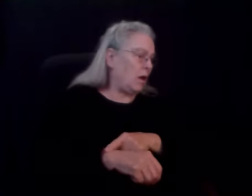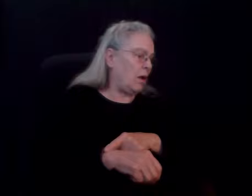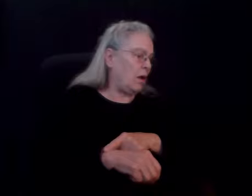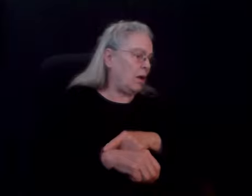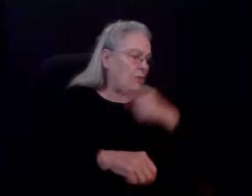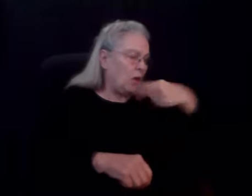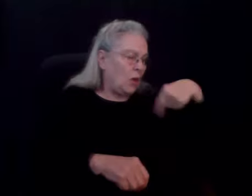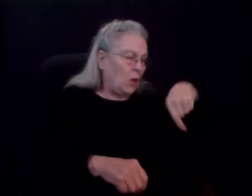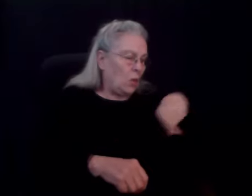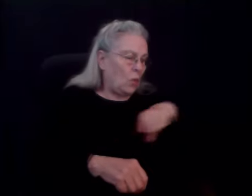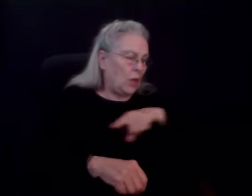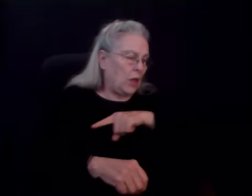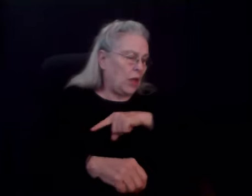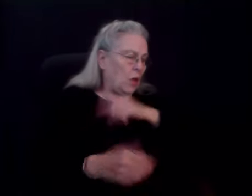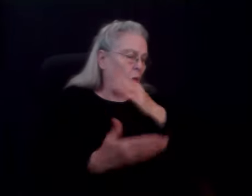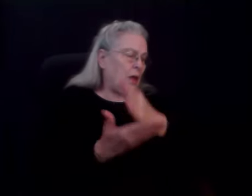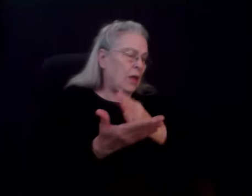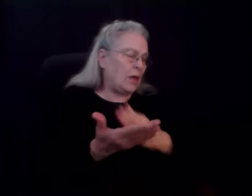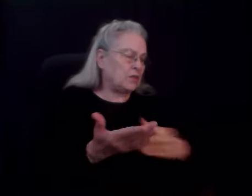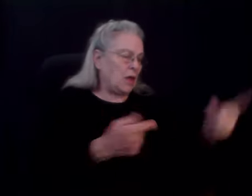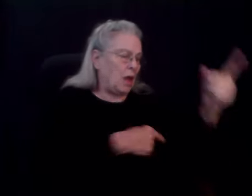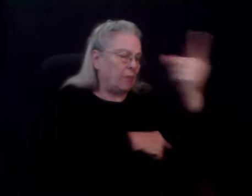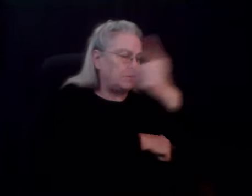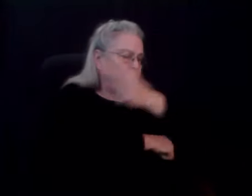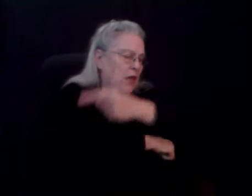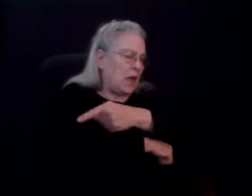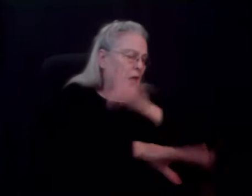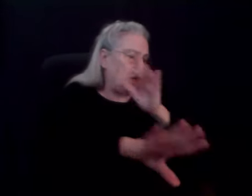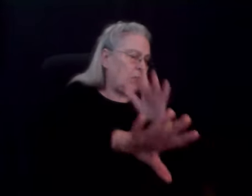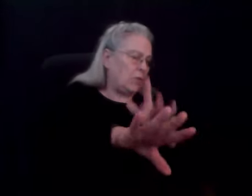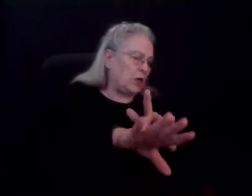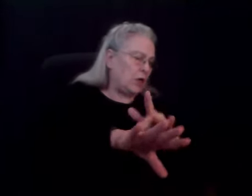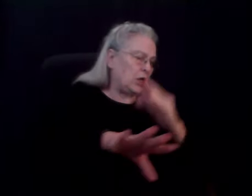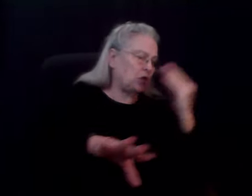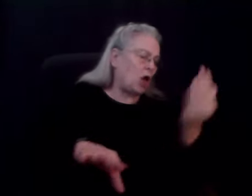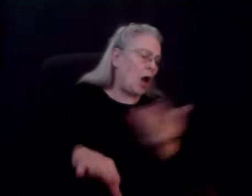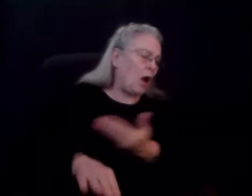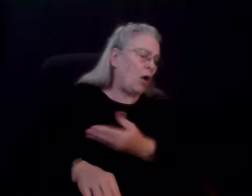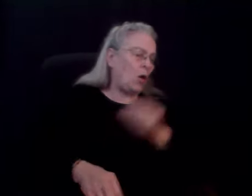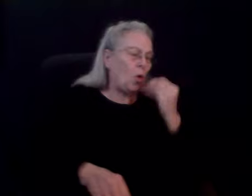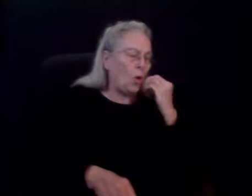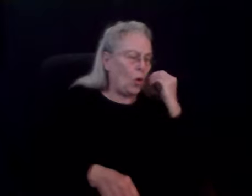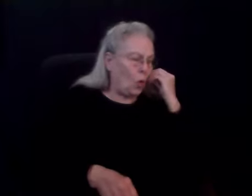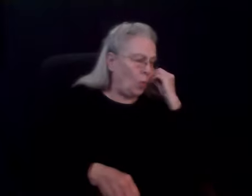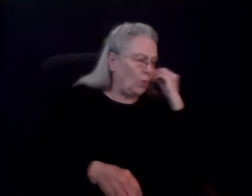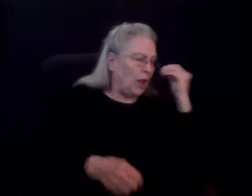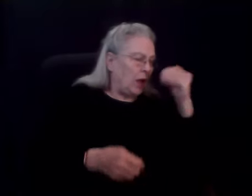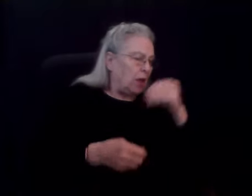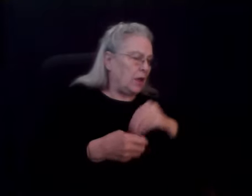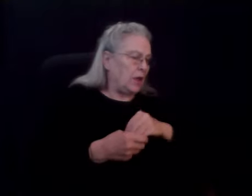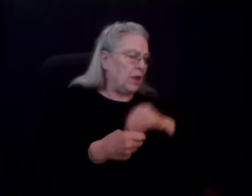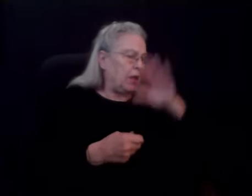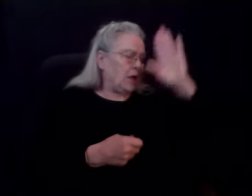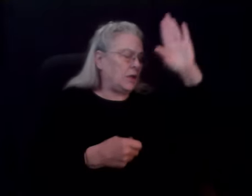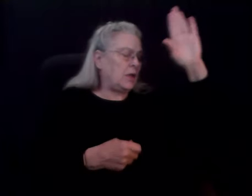time. We will someday reach our home in